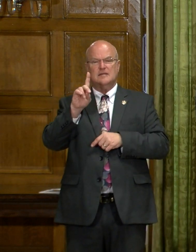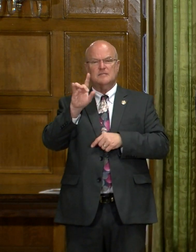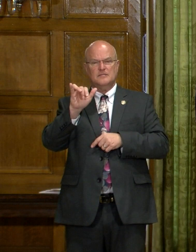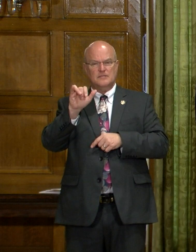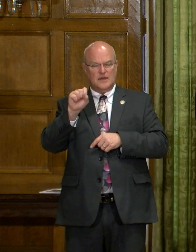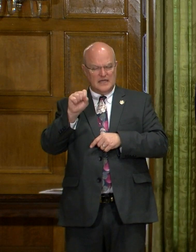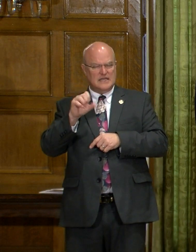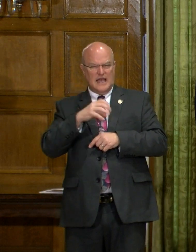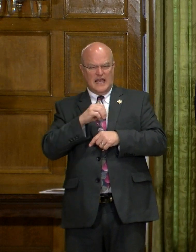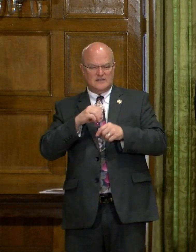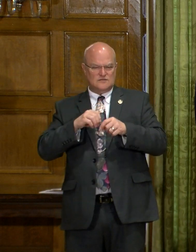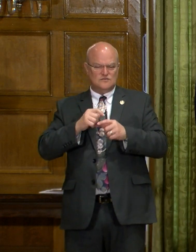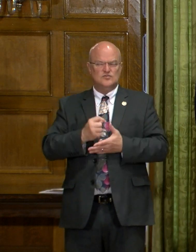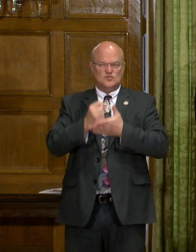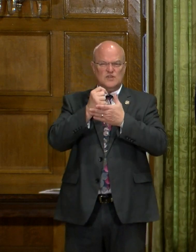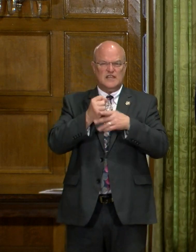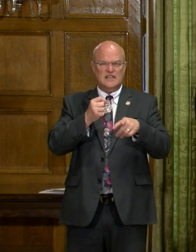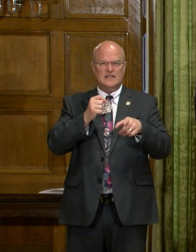of COVID-19.